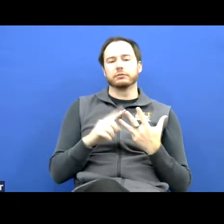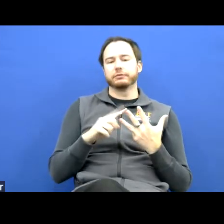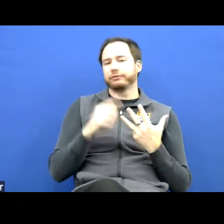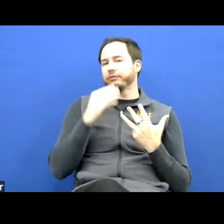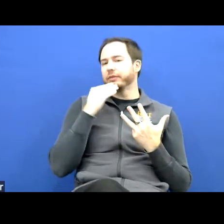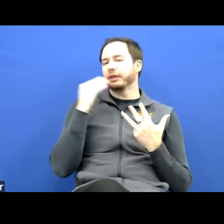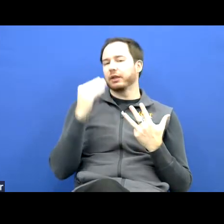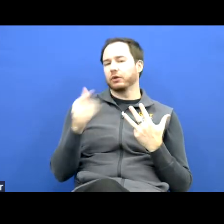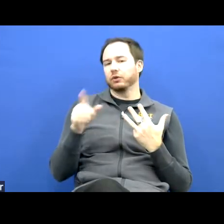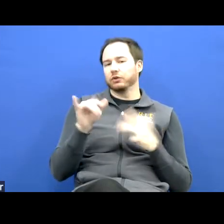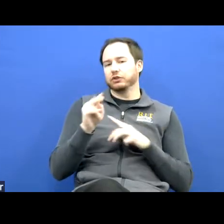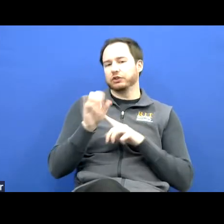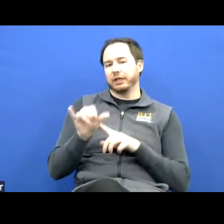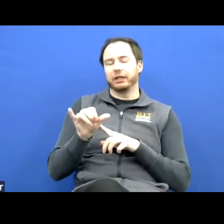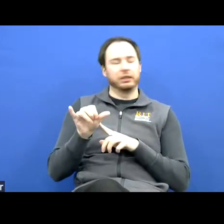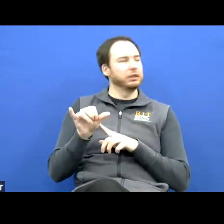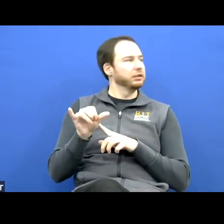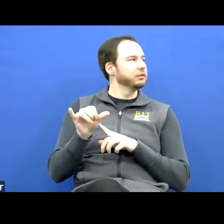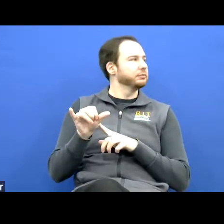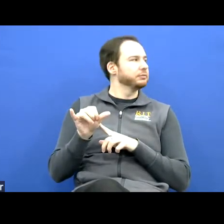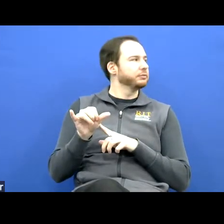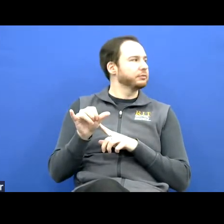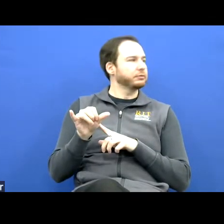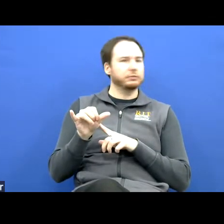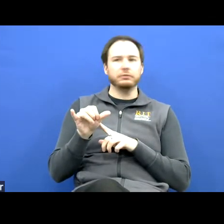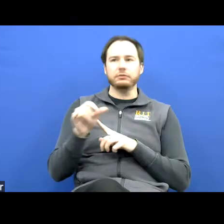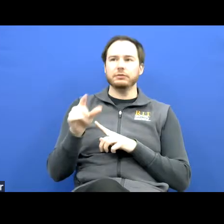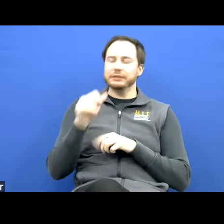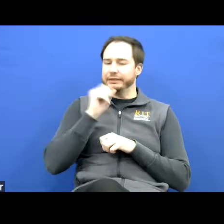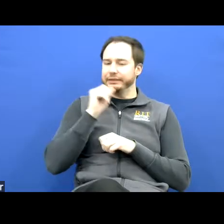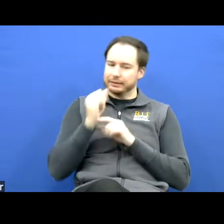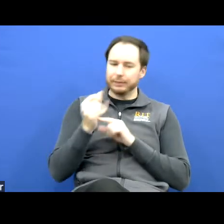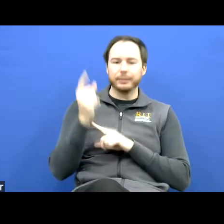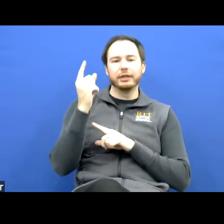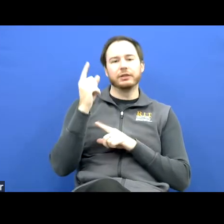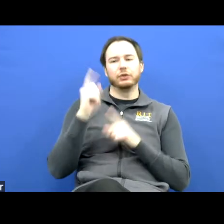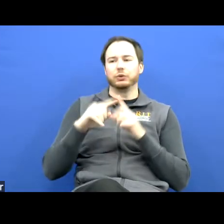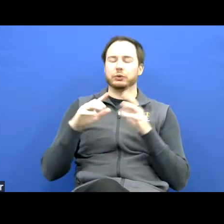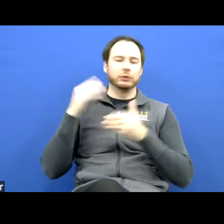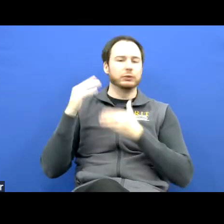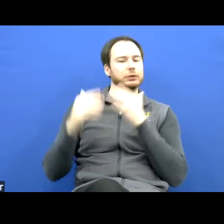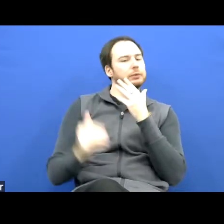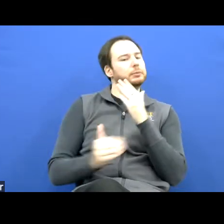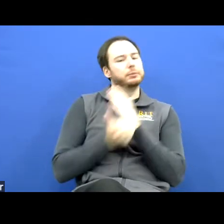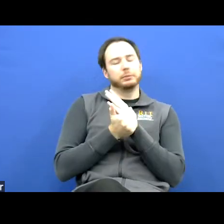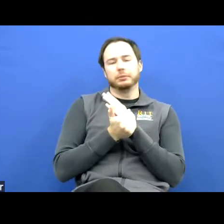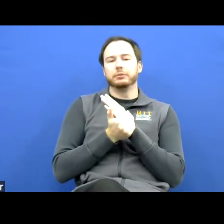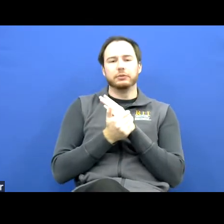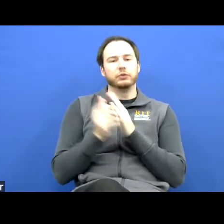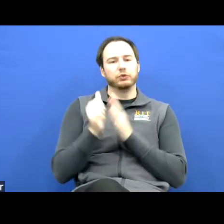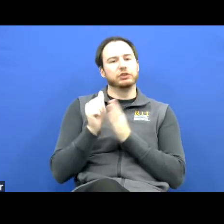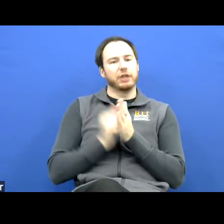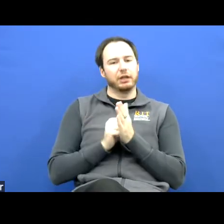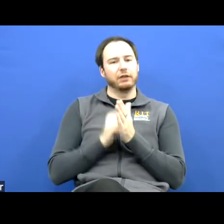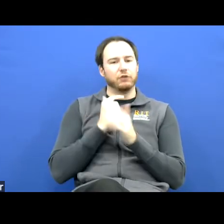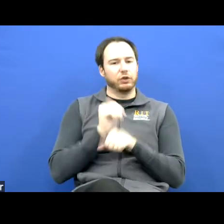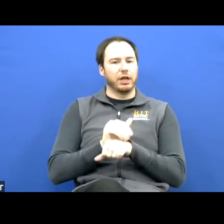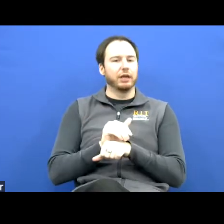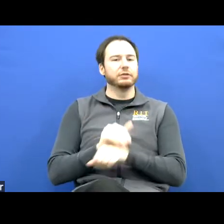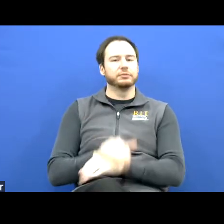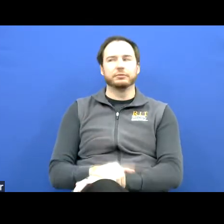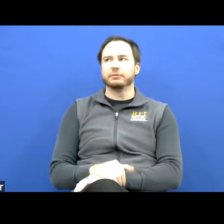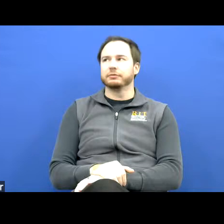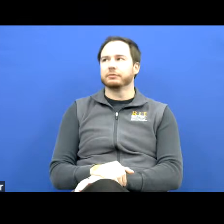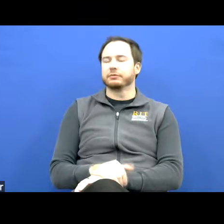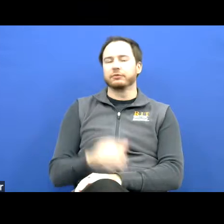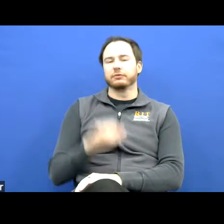you to Jenny, who waited to the last minute so we could get this on the agenda. So, Thanks,